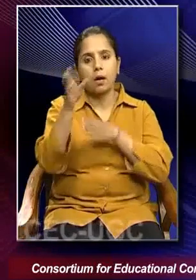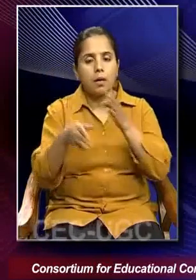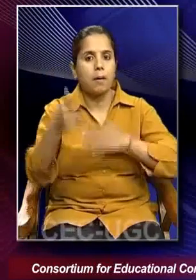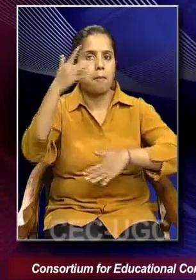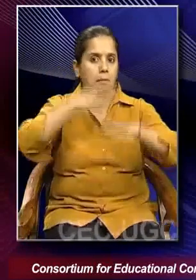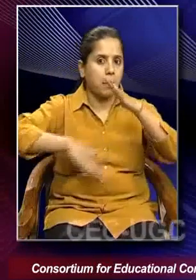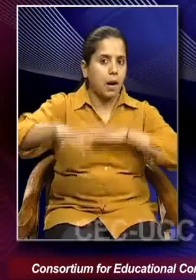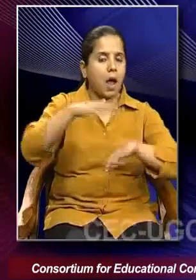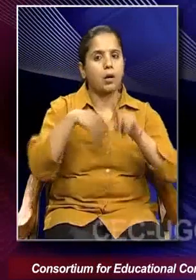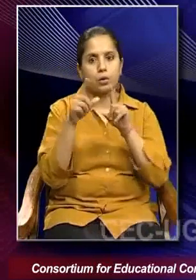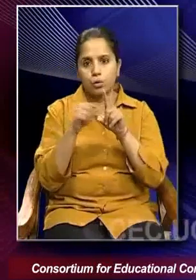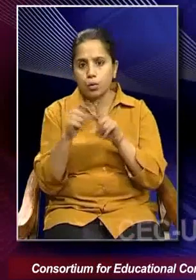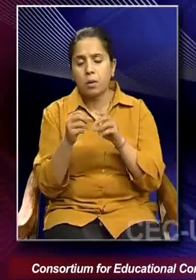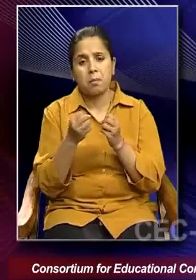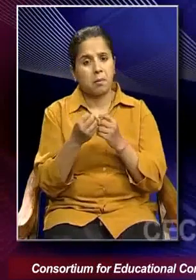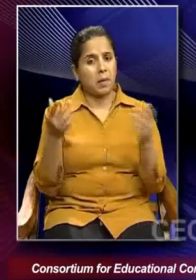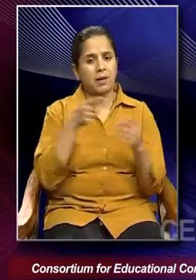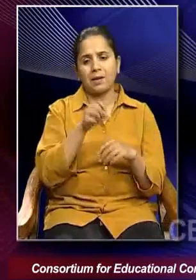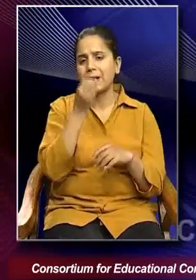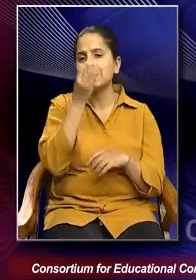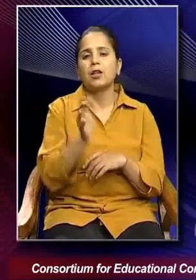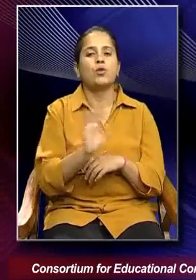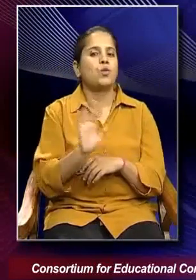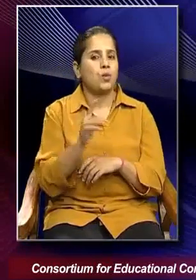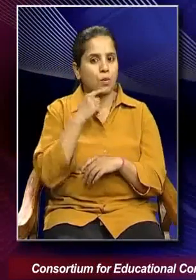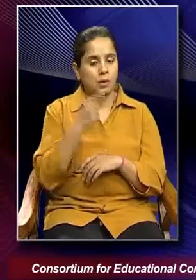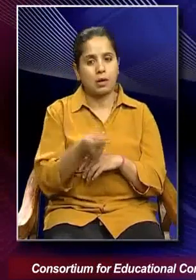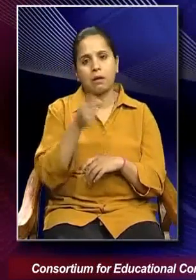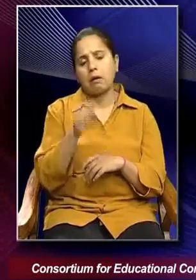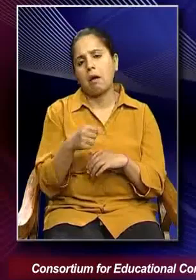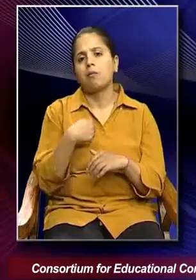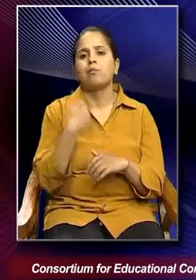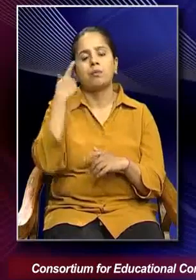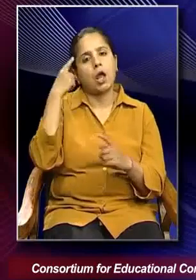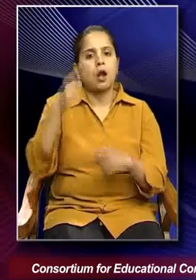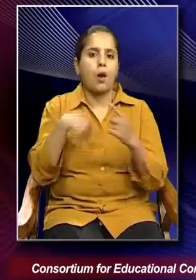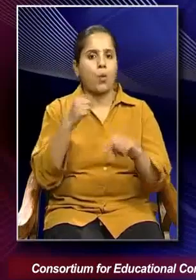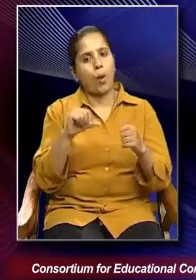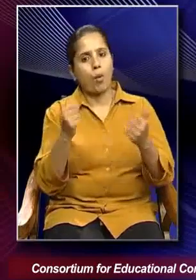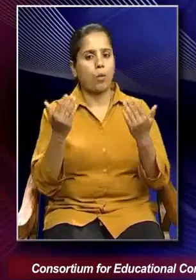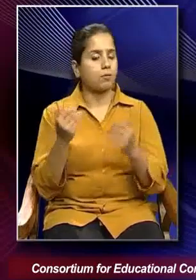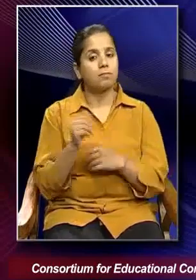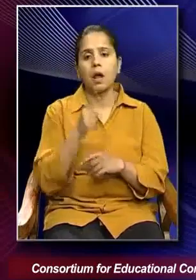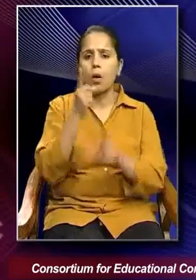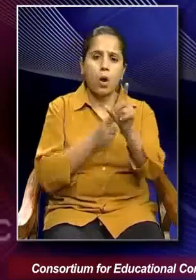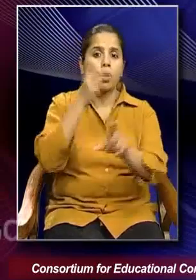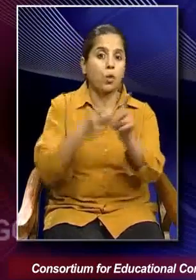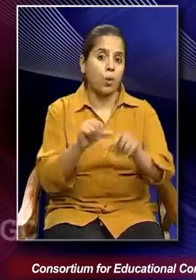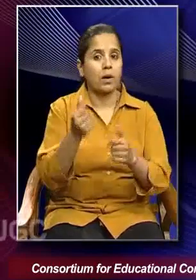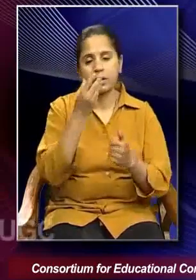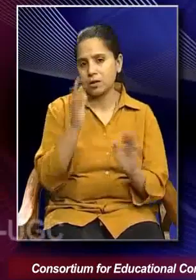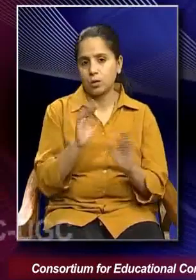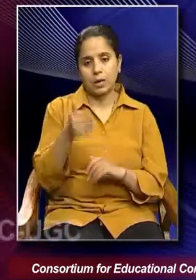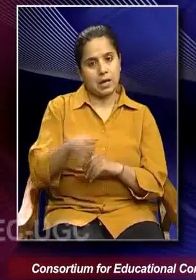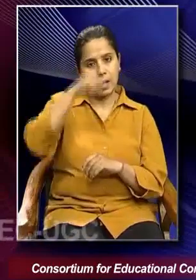and executions. So census cannot be undertaken on very regularly basis, means every year or 2 years. So for example